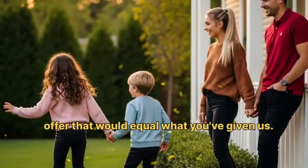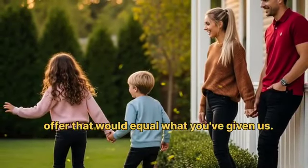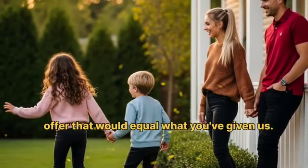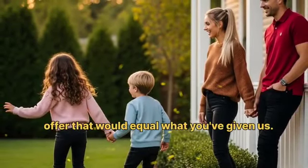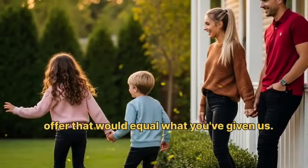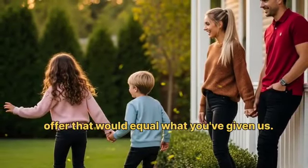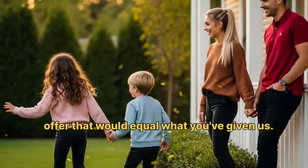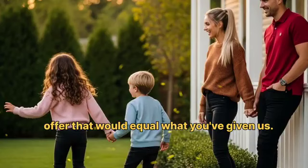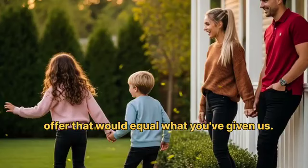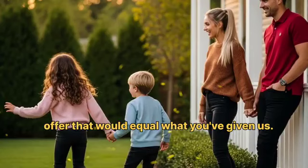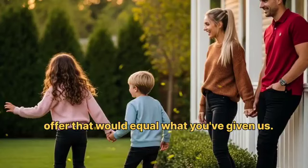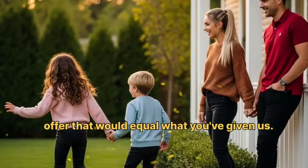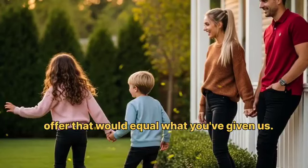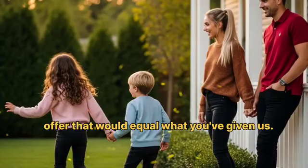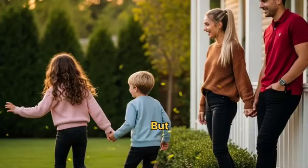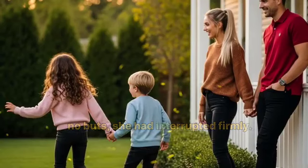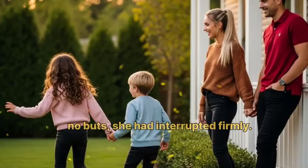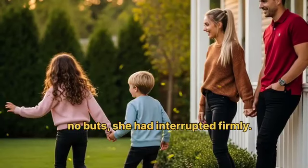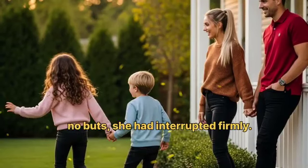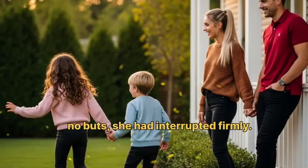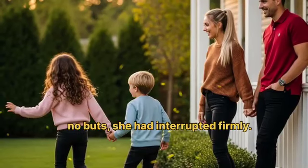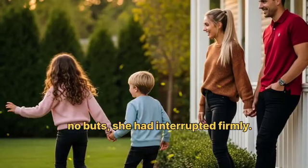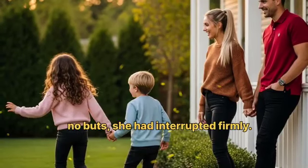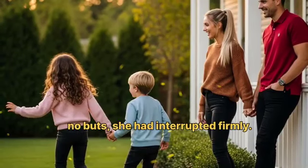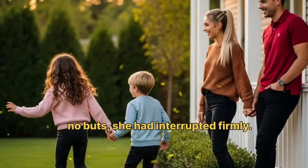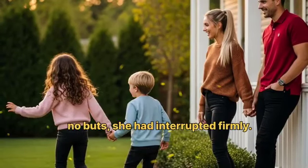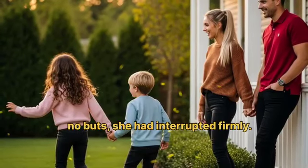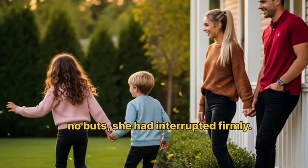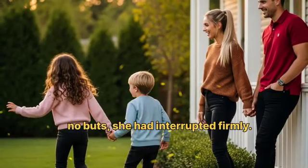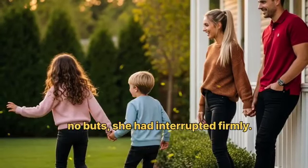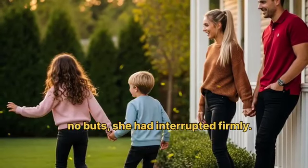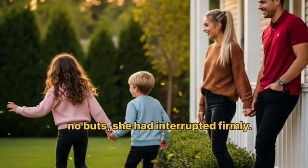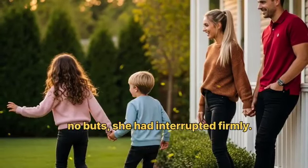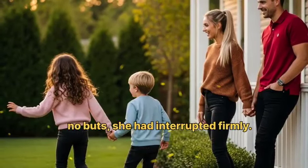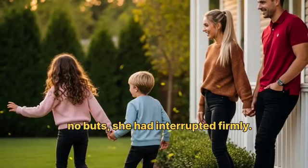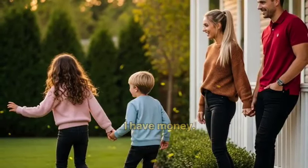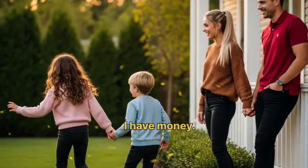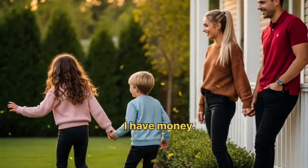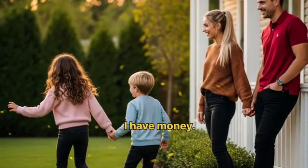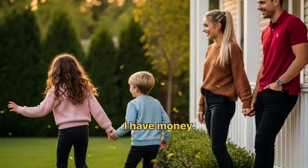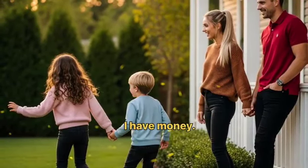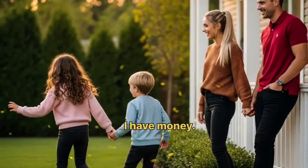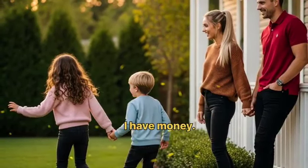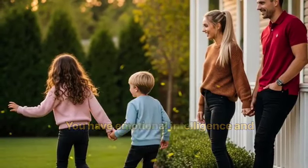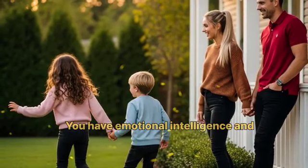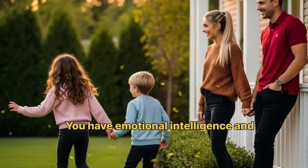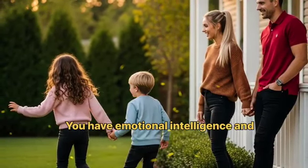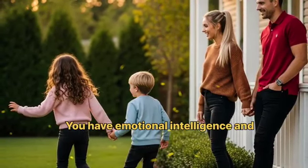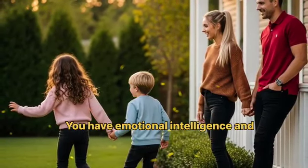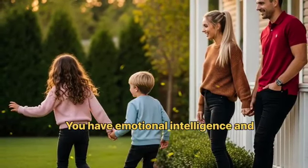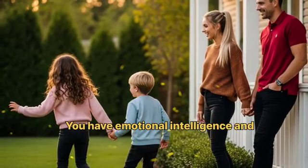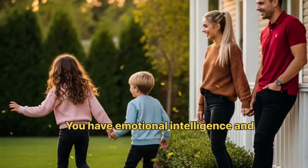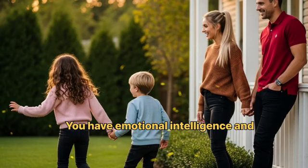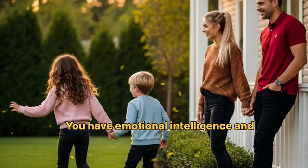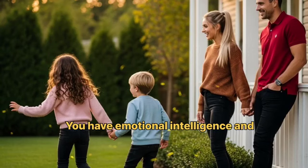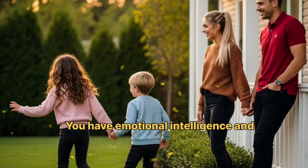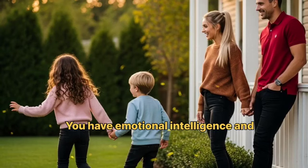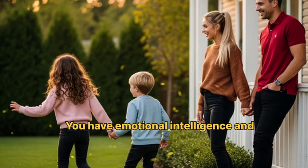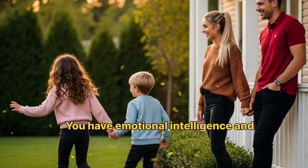us. But—" "No buts," she had interrupted firmly. "I have money. You have emotional